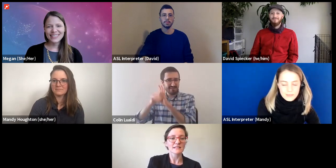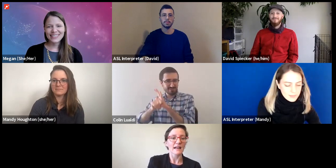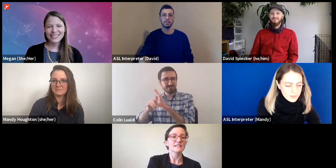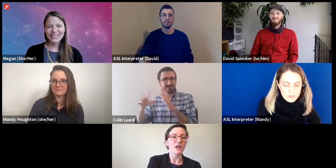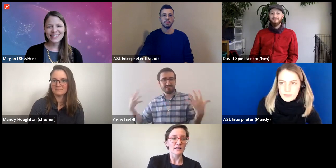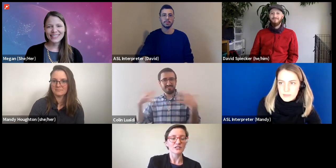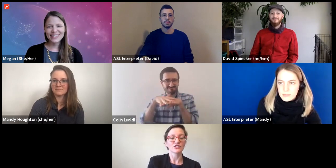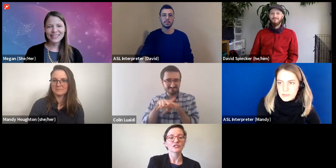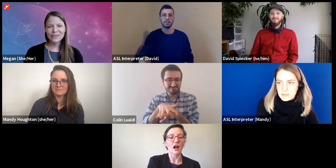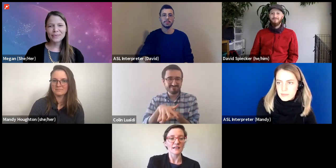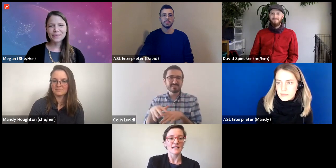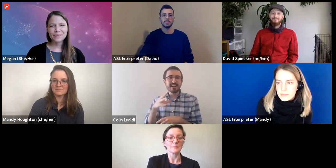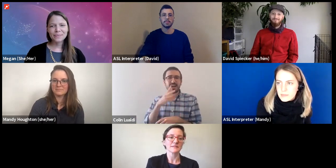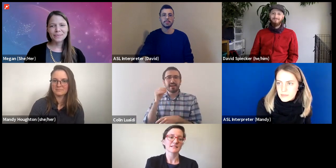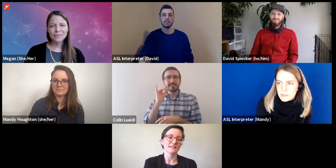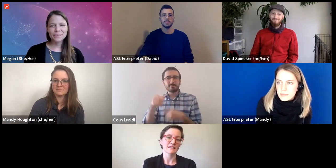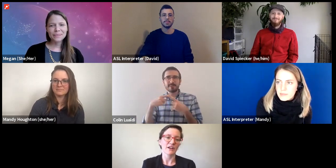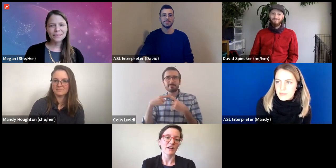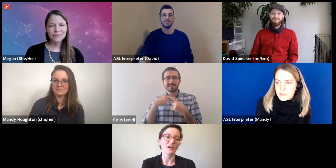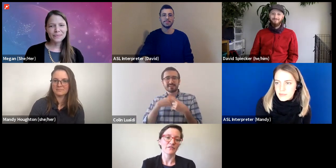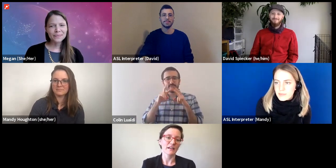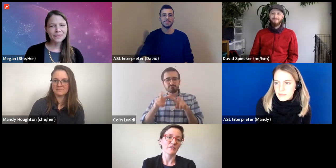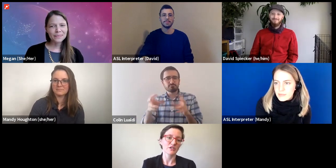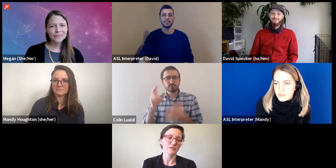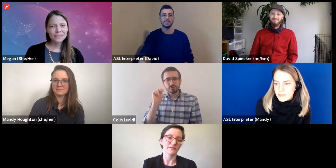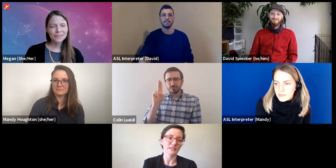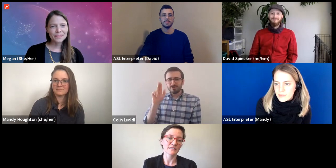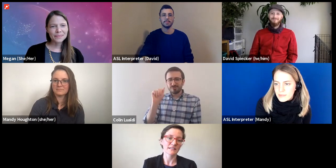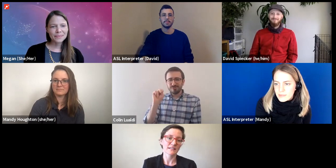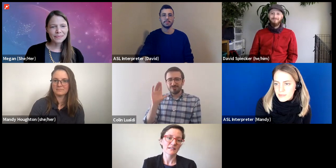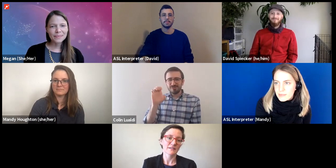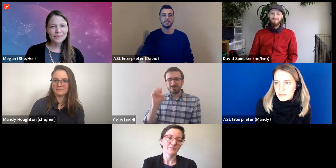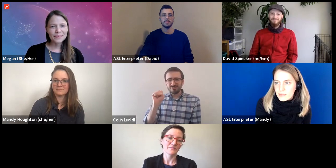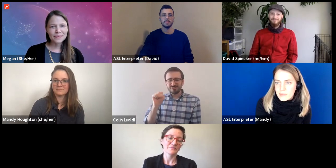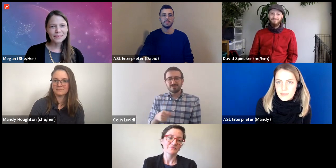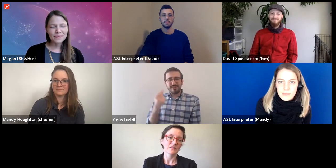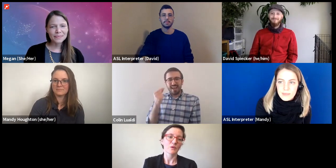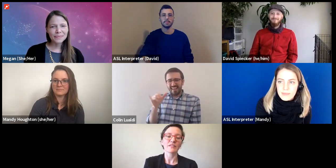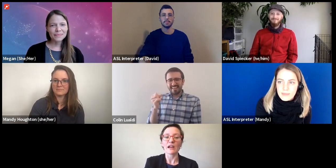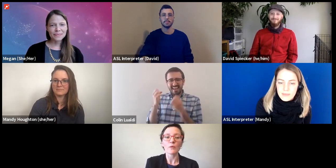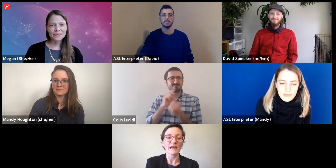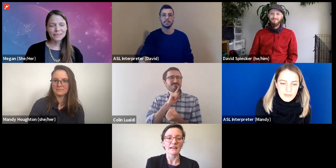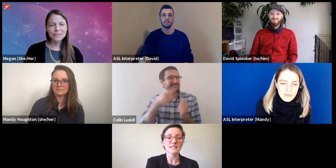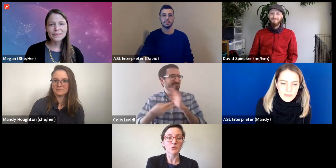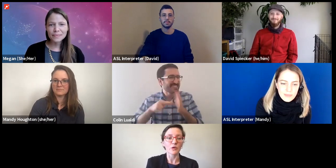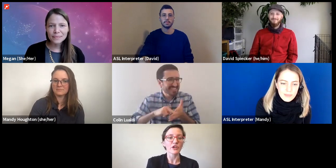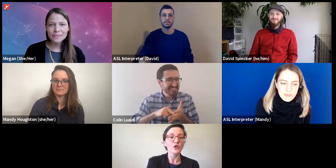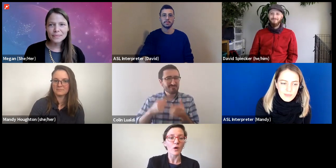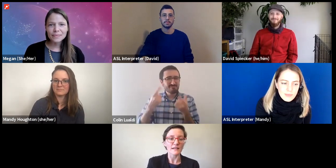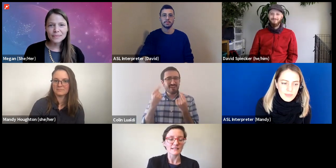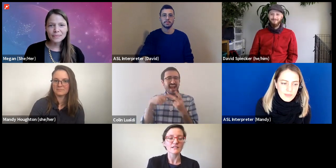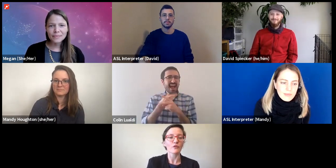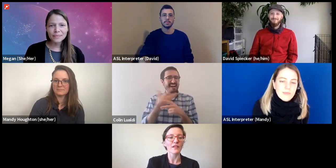and science knowledge concepts that are in our individual fields. We can explore